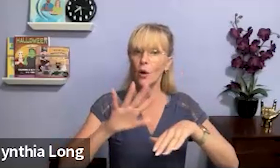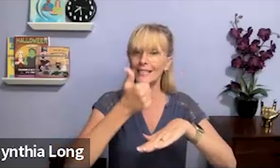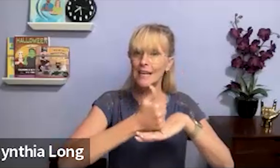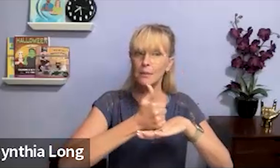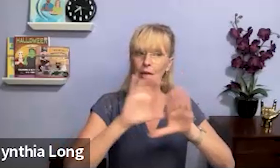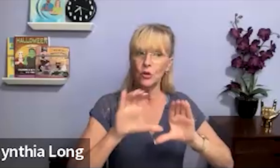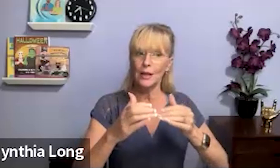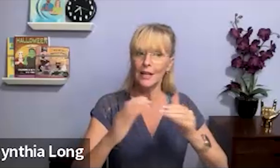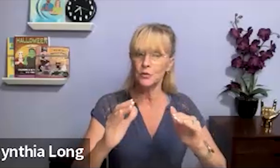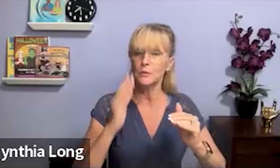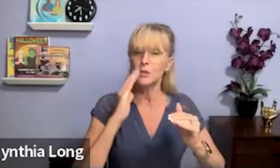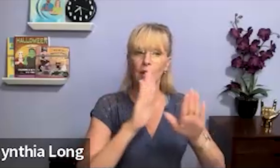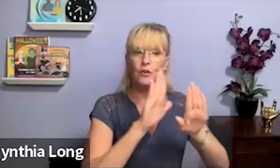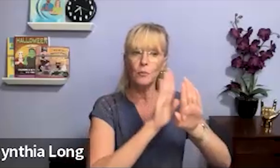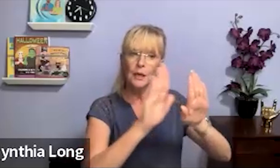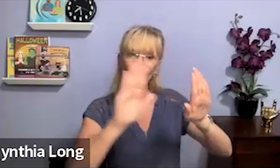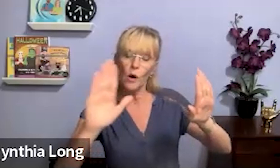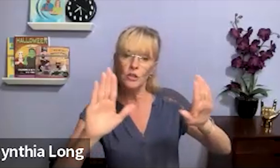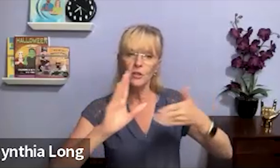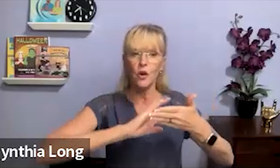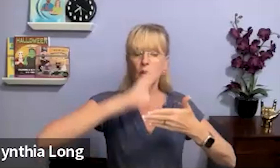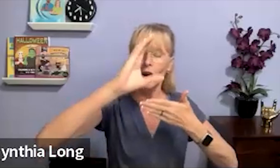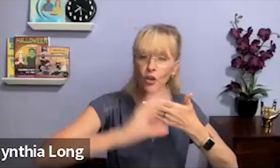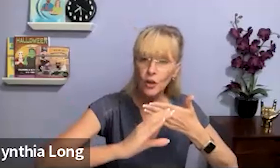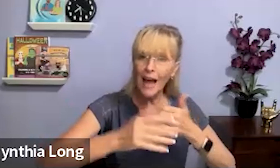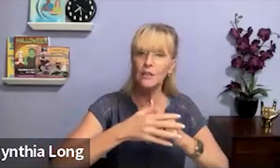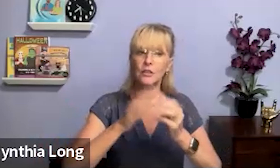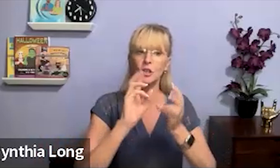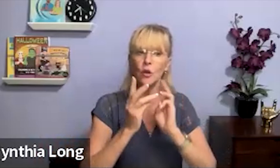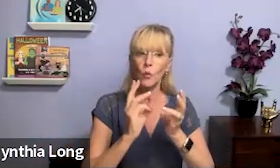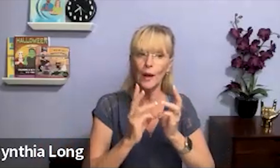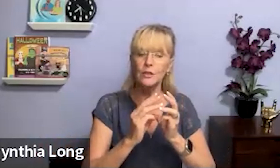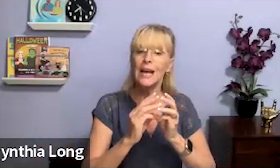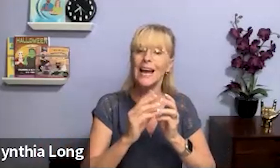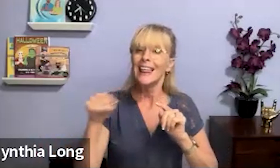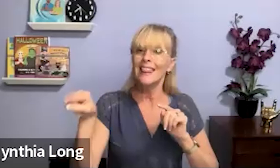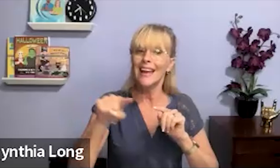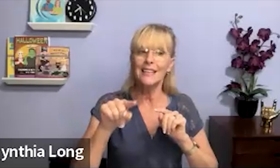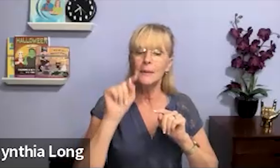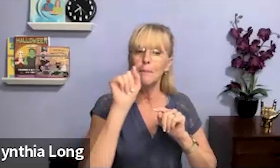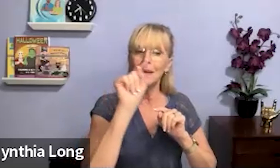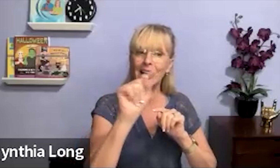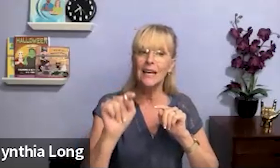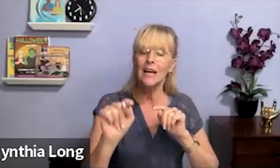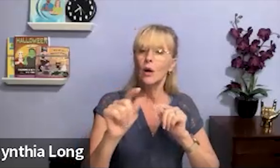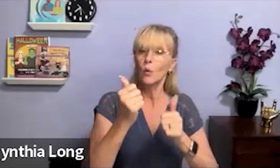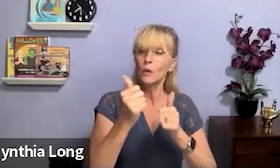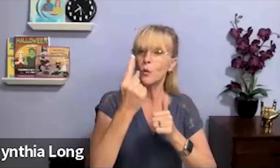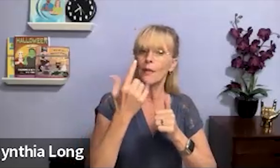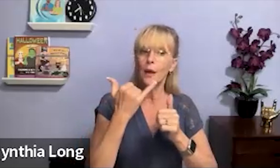already set up in your classroom. So if you're putting the wall charts on, or your calendars, or the weathers, and they get to pick which one they